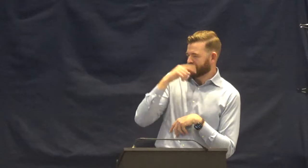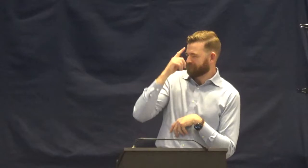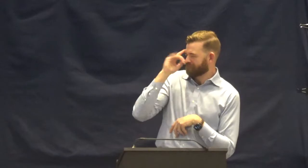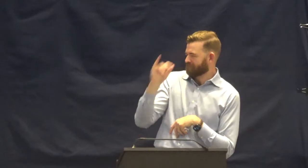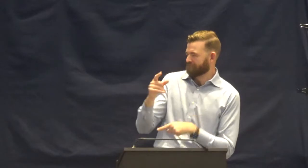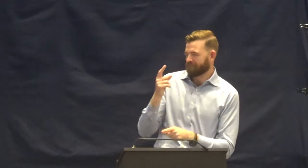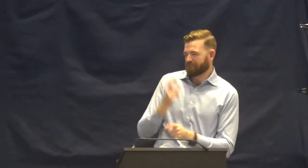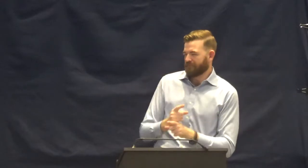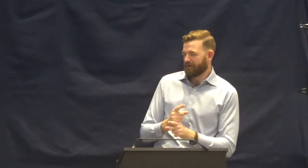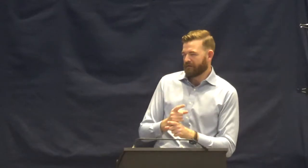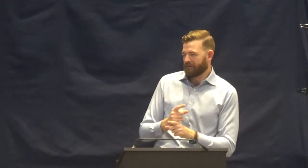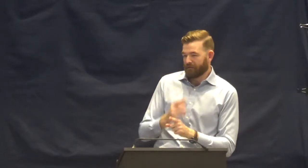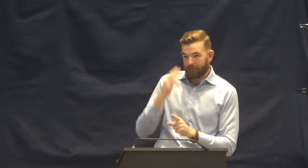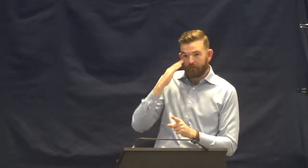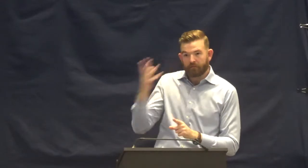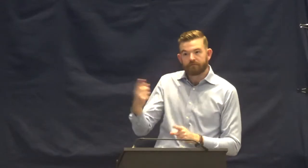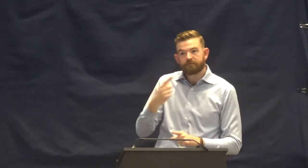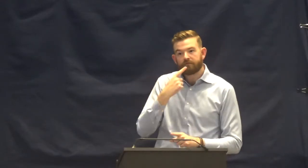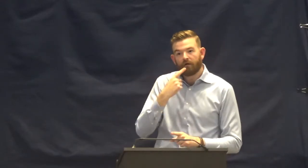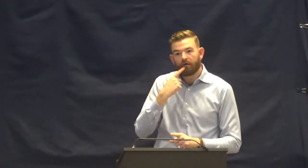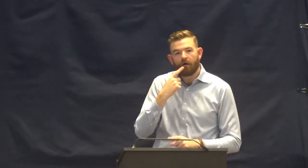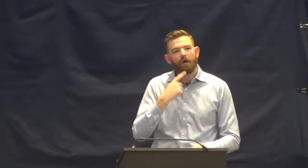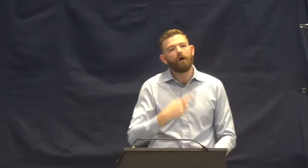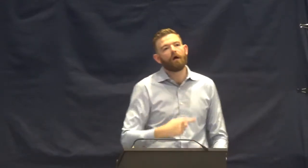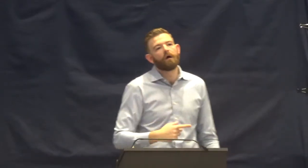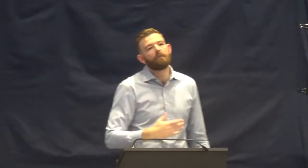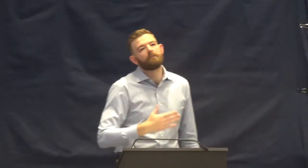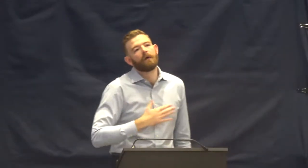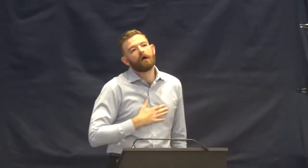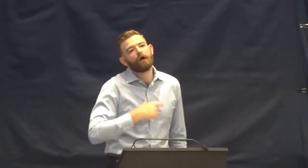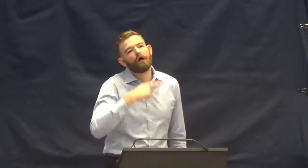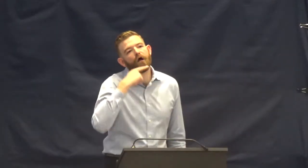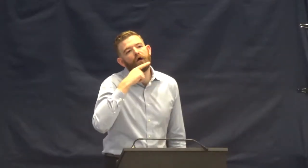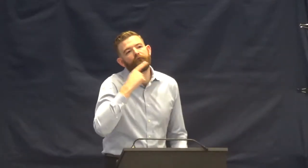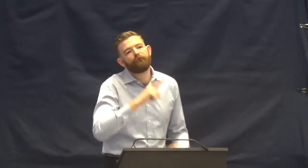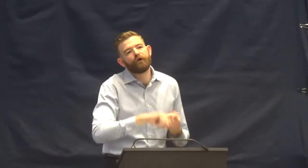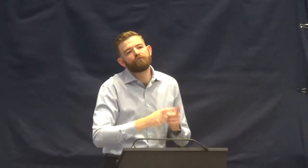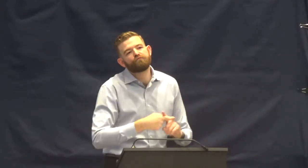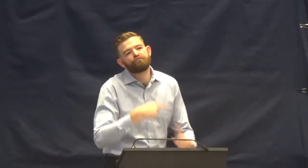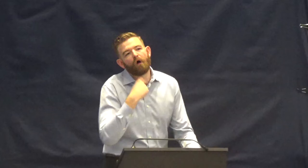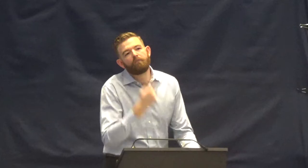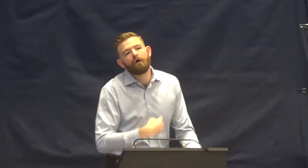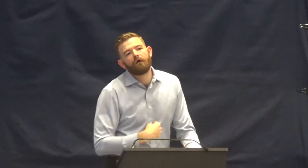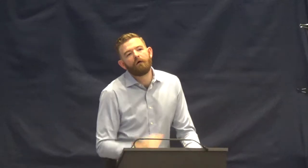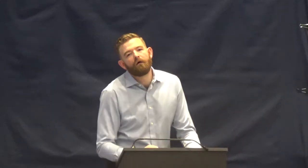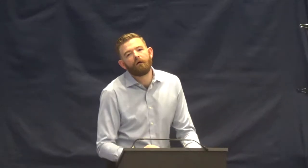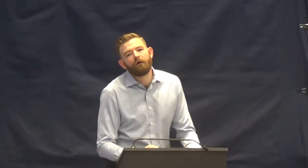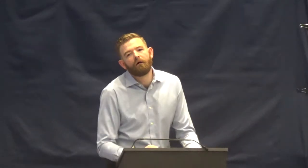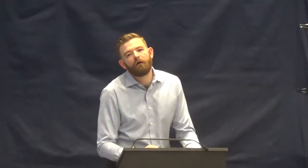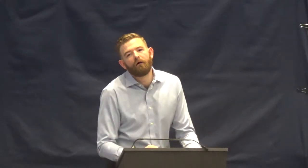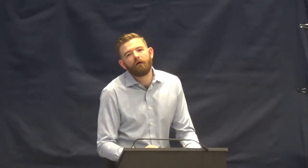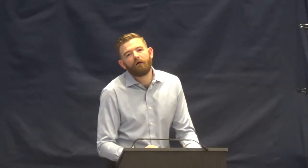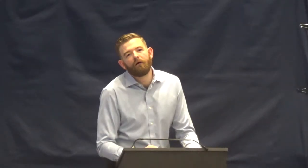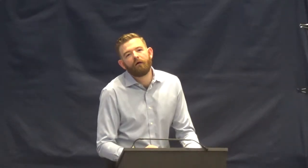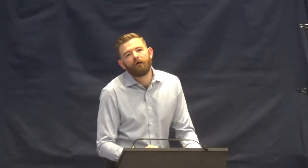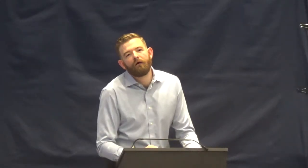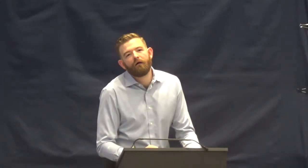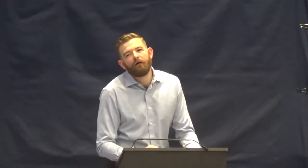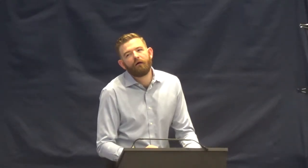and I will watch the news and think, well, I don't think that's right. And they say, well, my hearing friend told